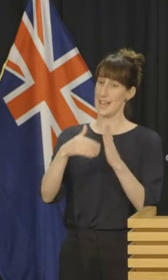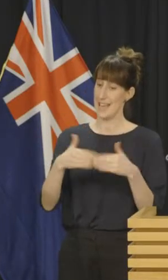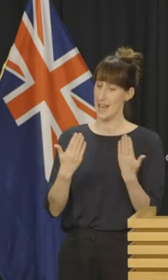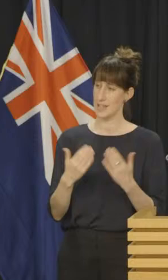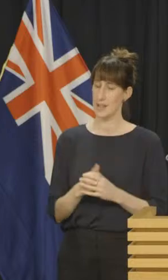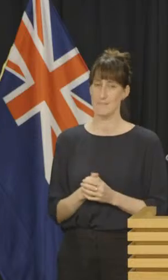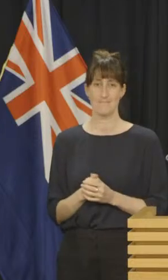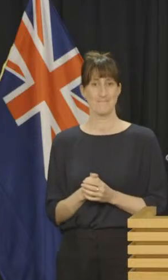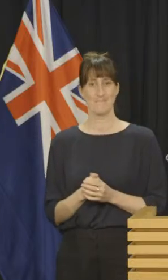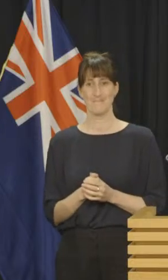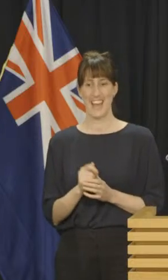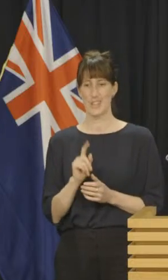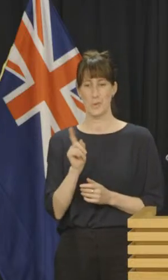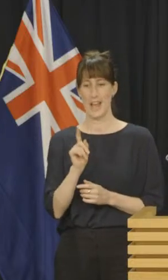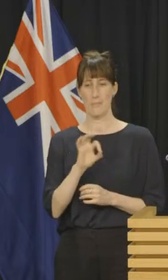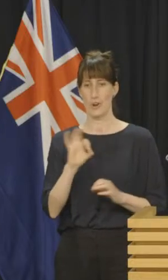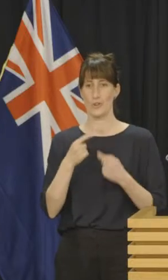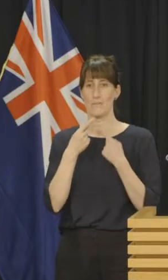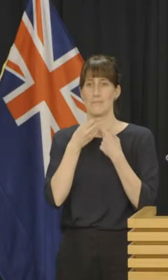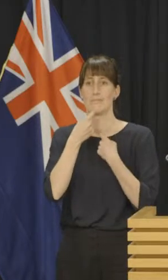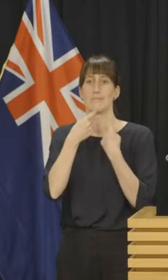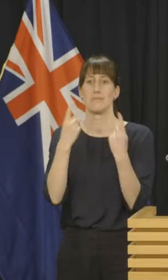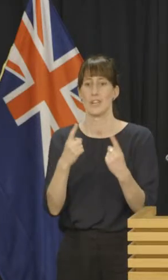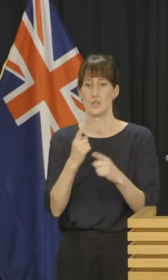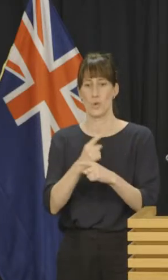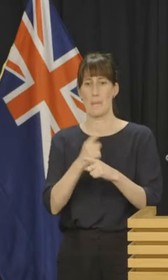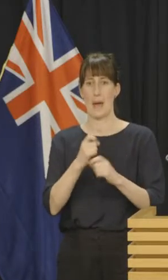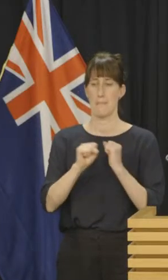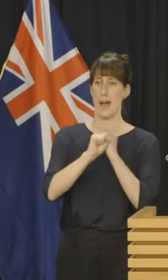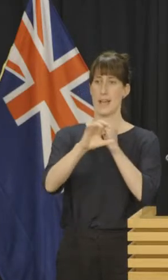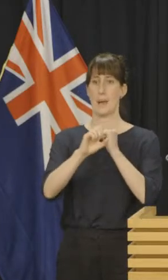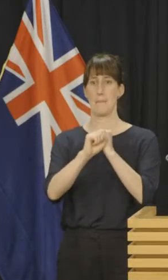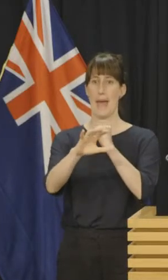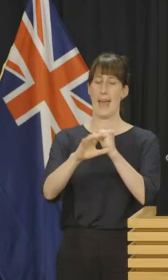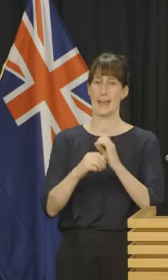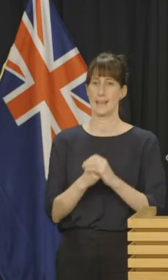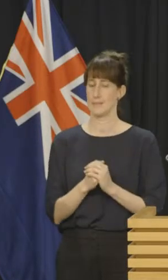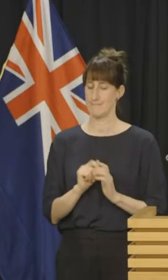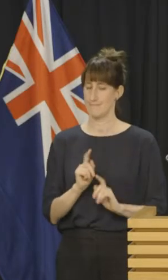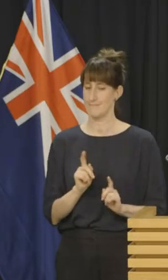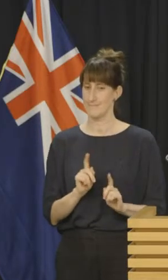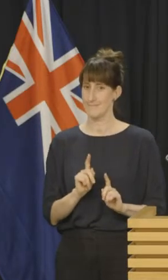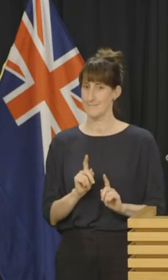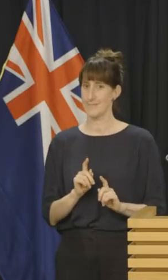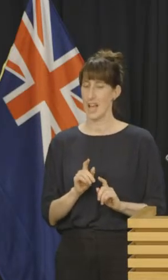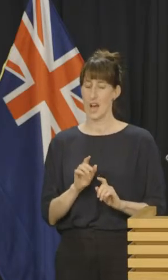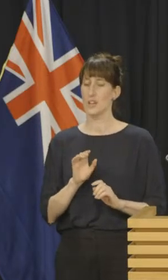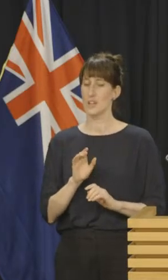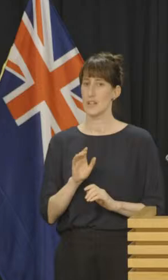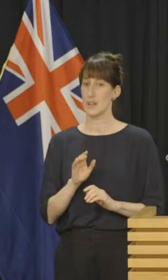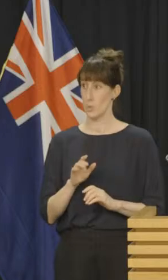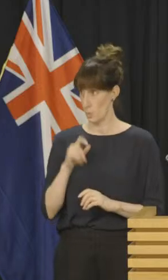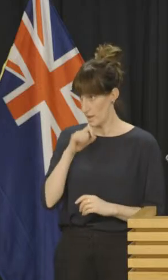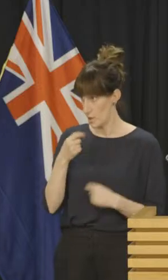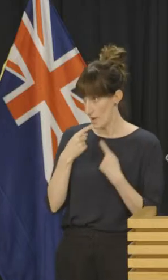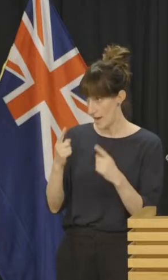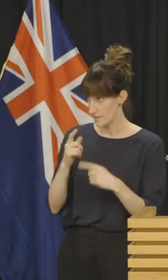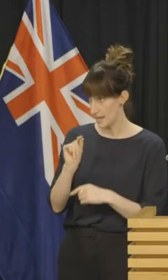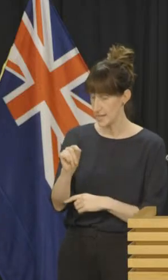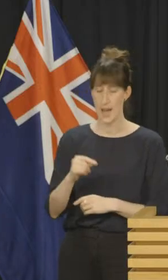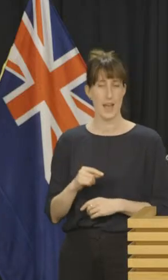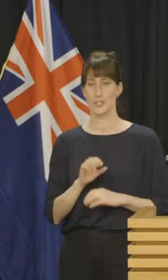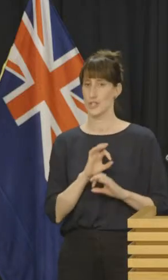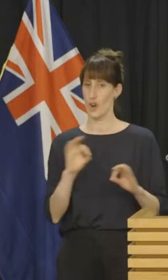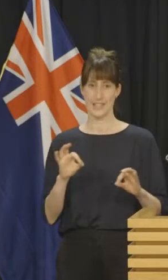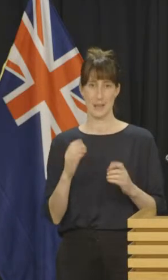the campaign trail from you around that? That is not a matter for me, and it's not a matter for today. You're going to announce more sick leave? That is not a matter for